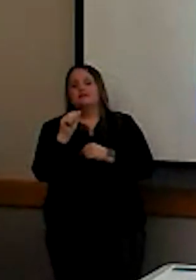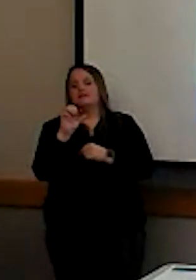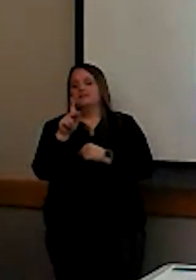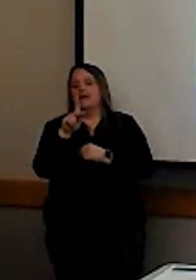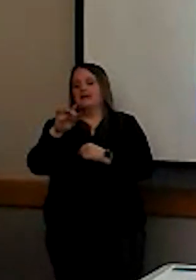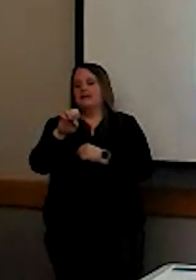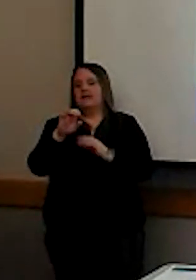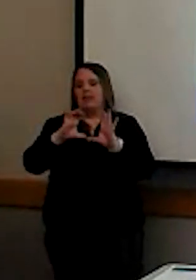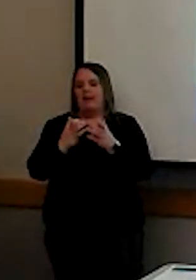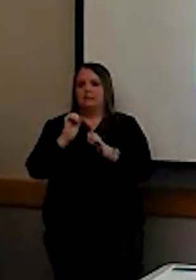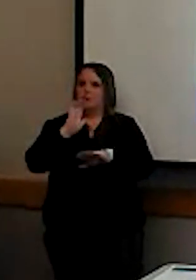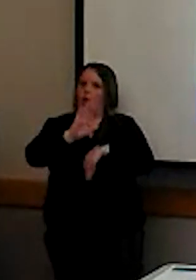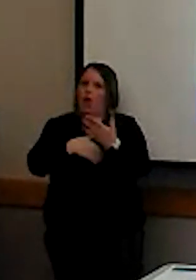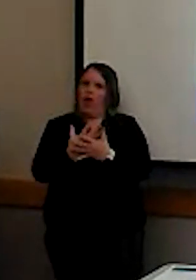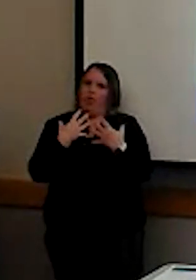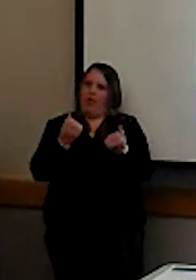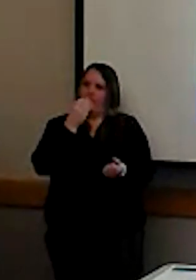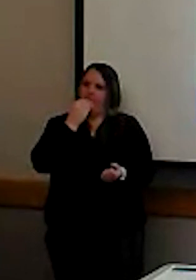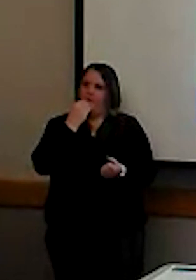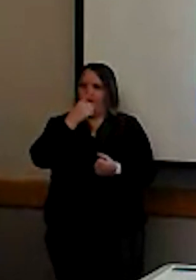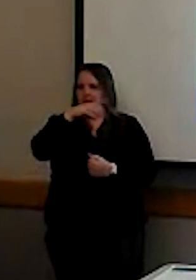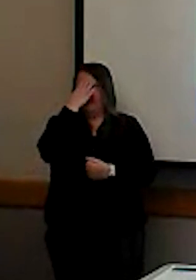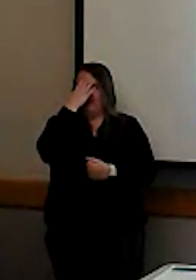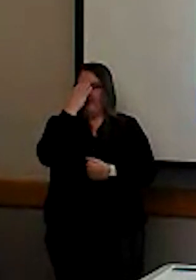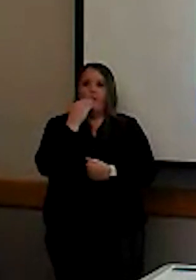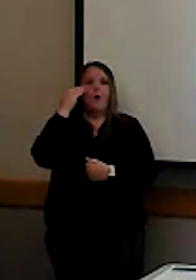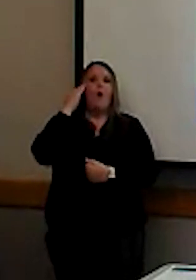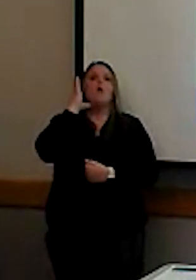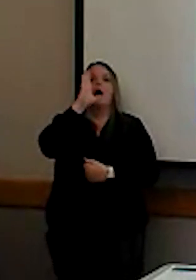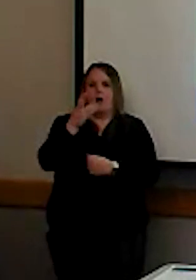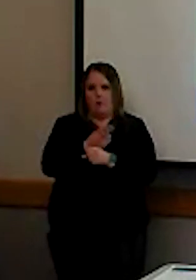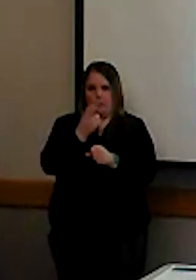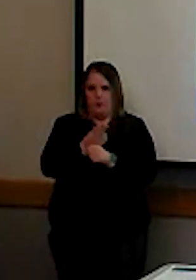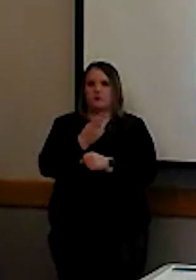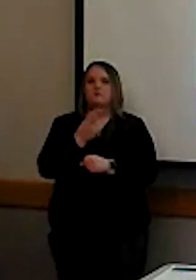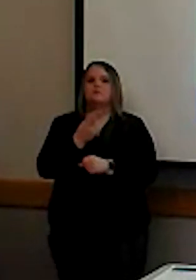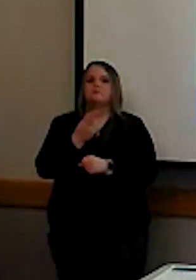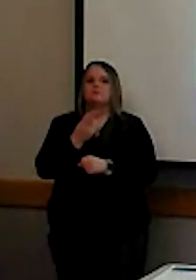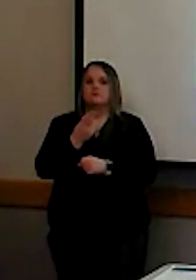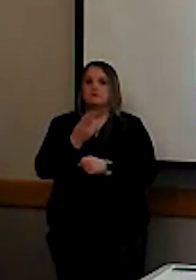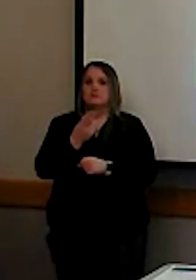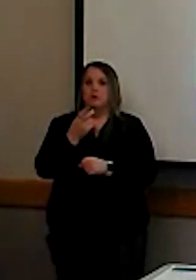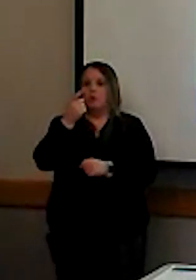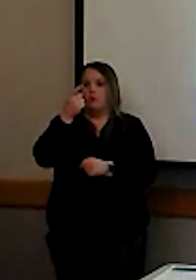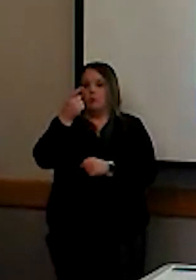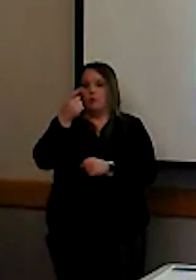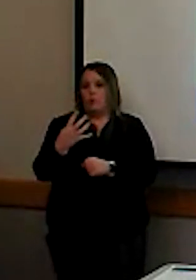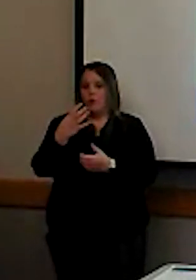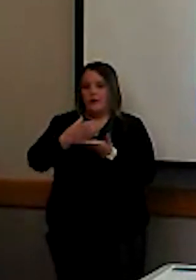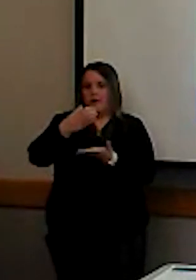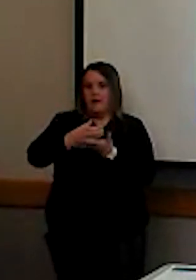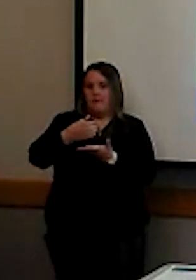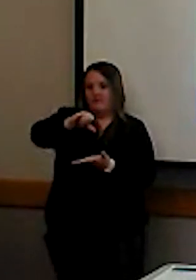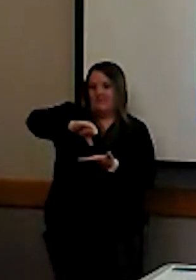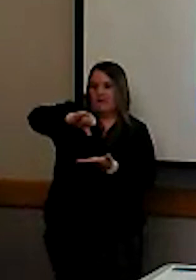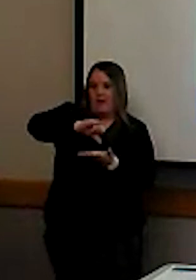healthy food. So they know. So they know at home I'm gonna use a quarter cup of syrup. Just